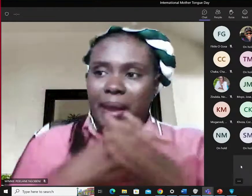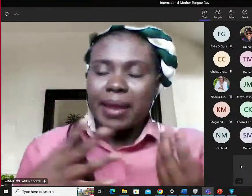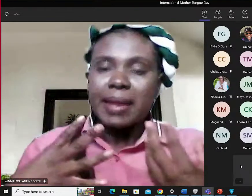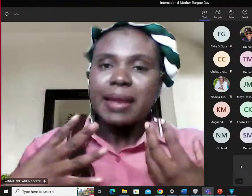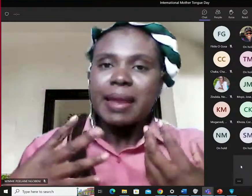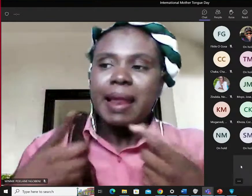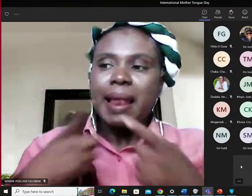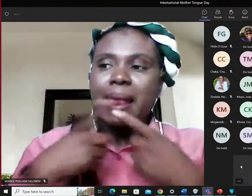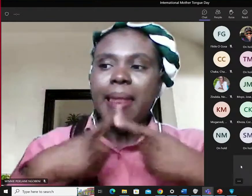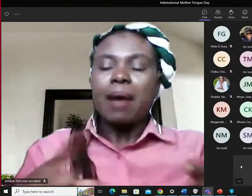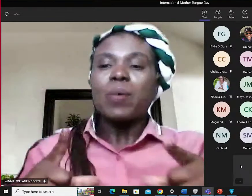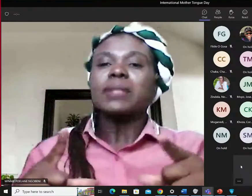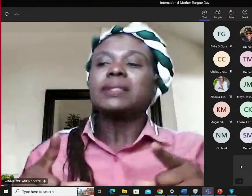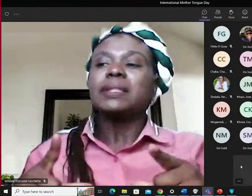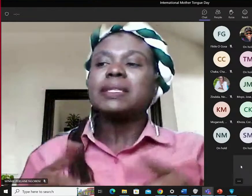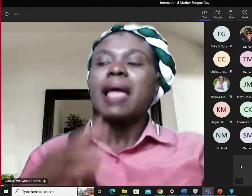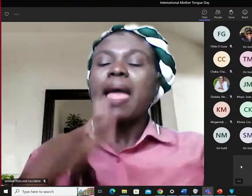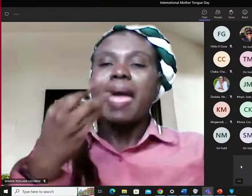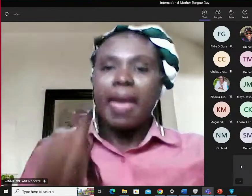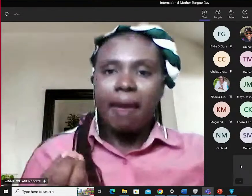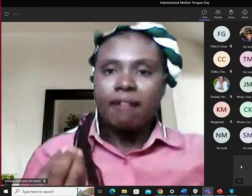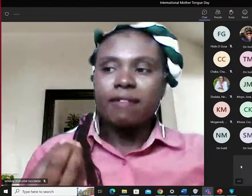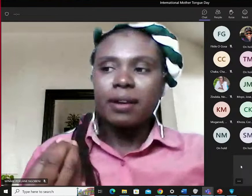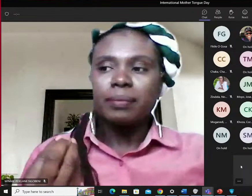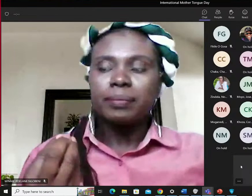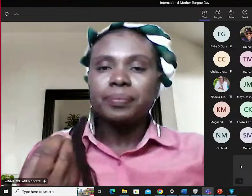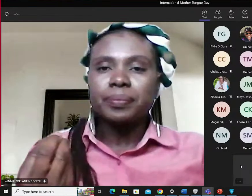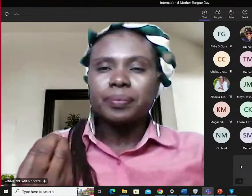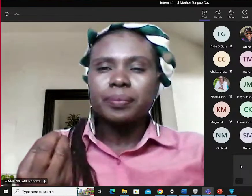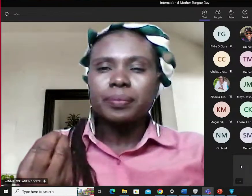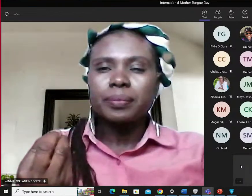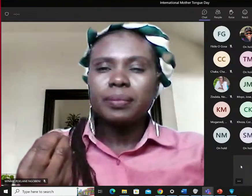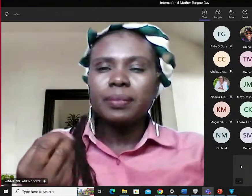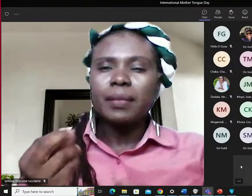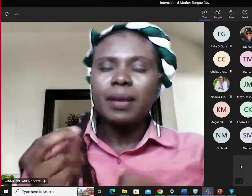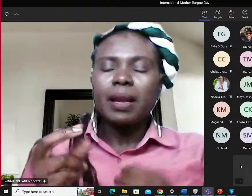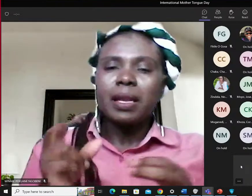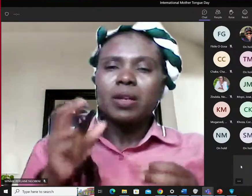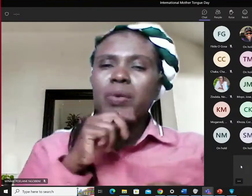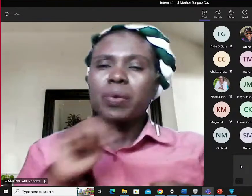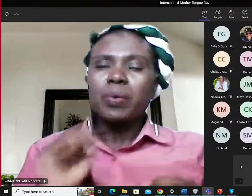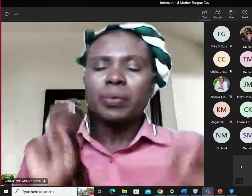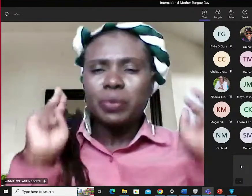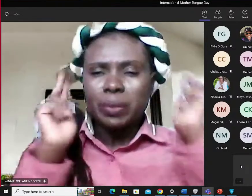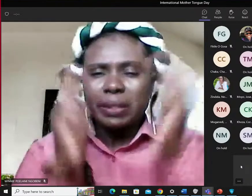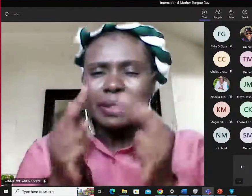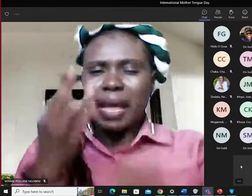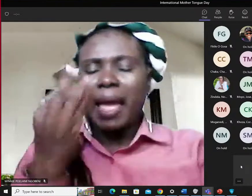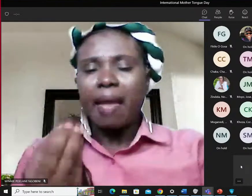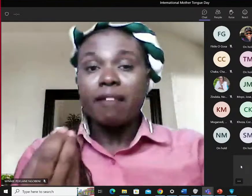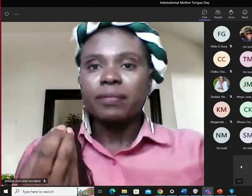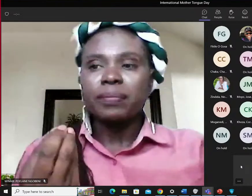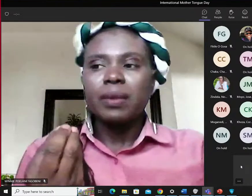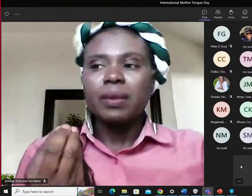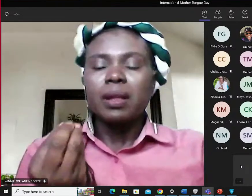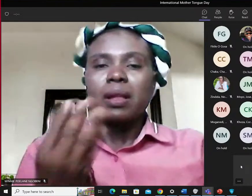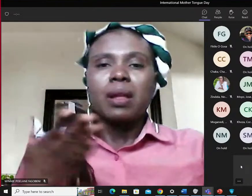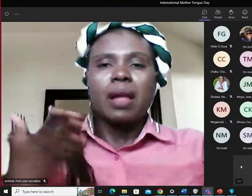learning, mapping UNISA's initiatives. And if you have listened to Dr.